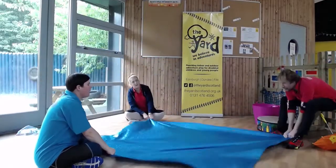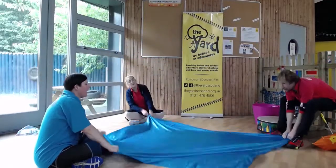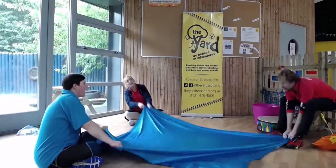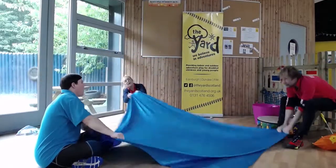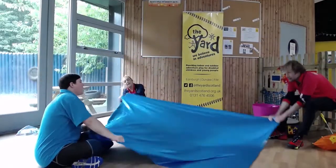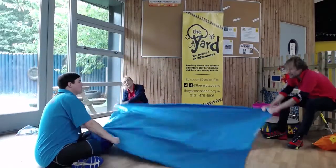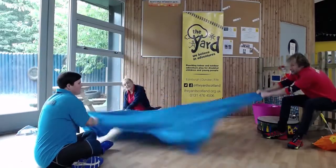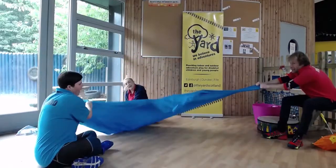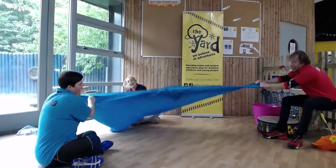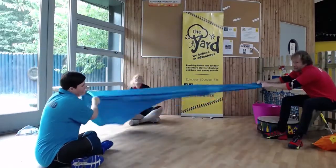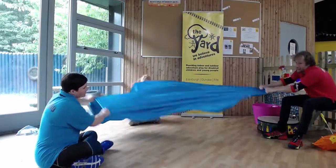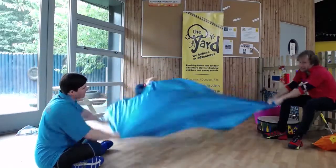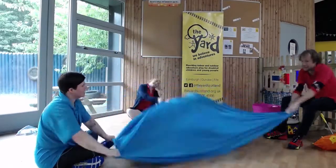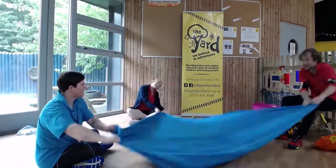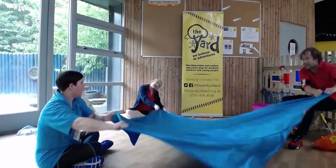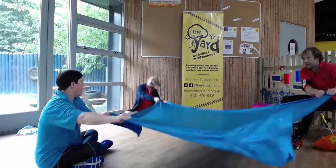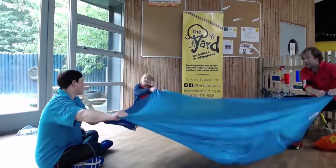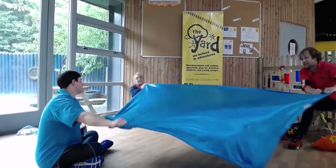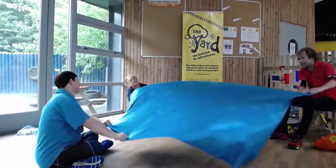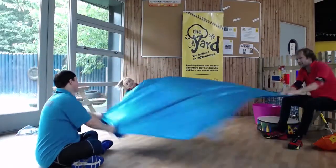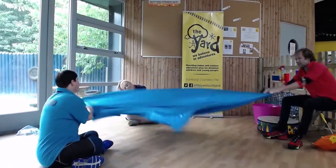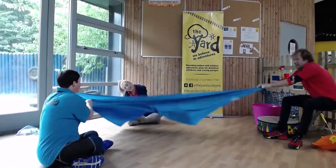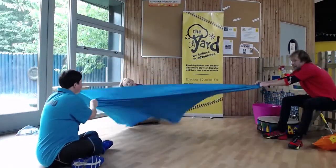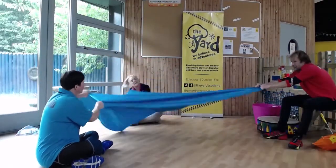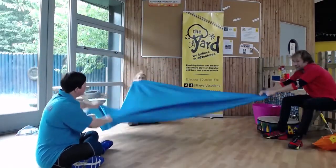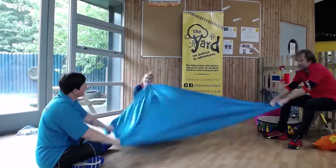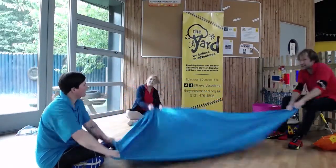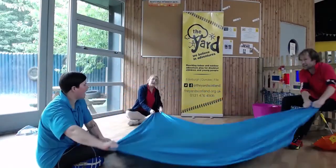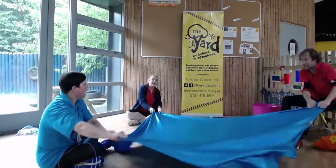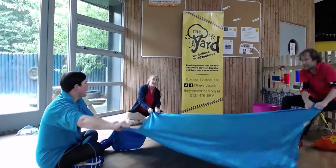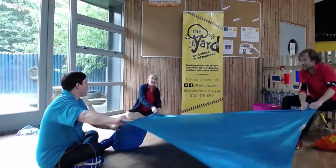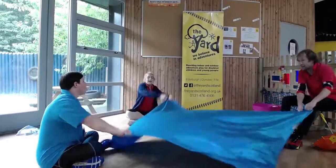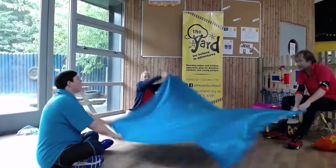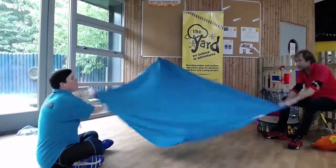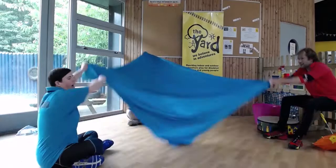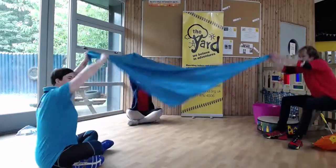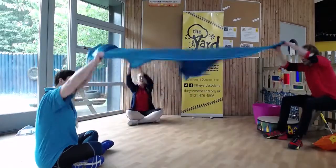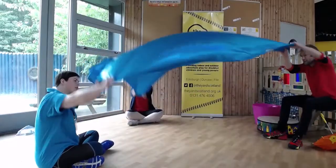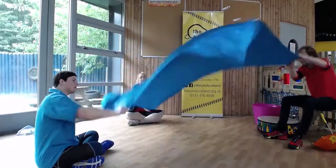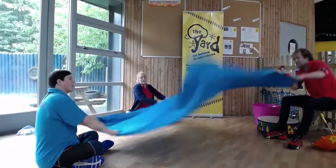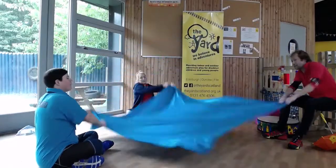And side to side to side to side, and round and